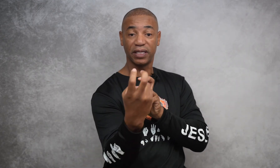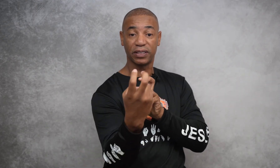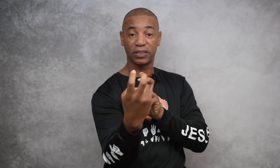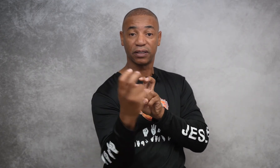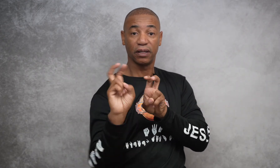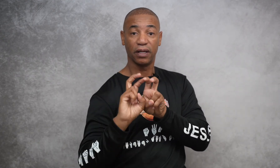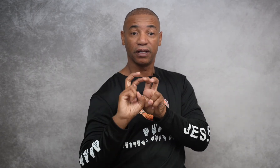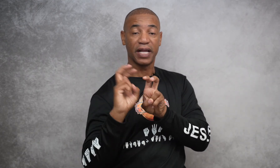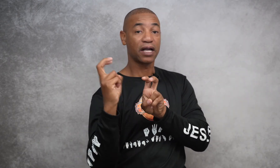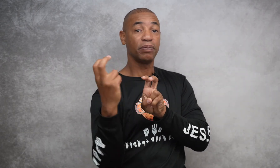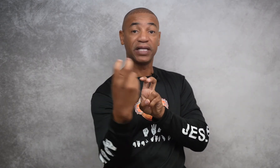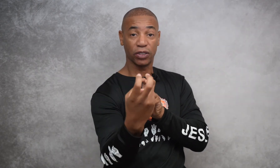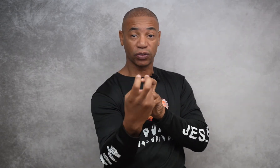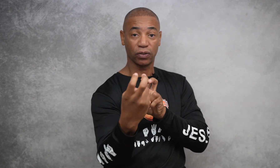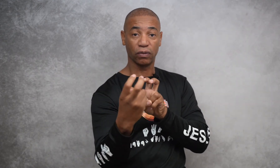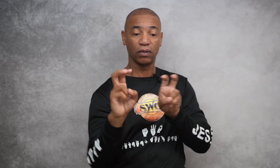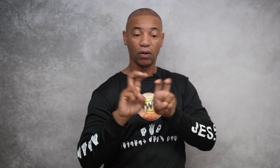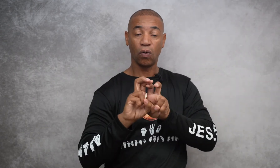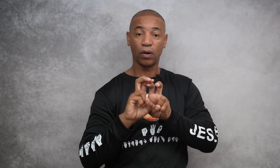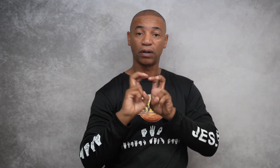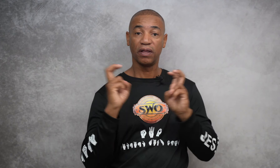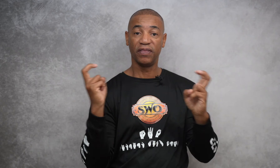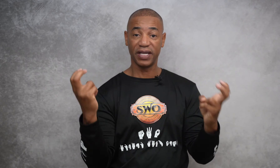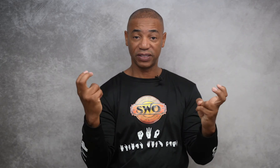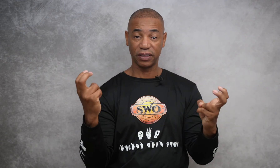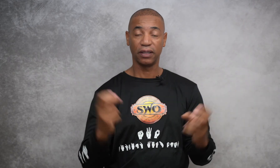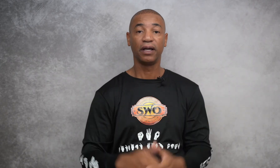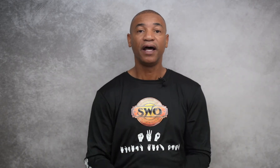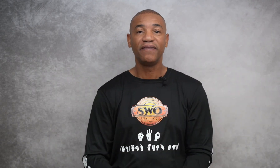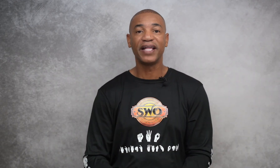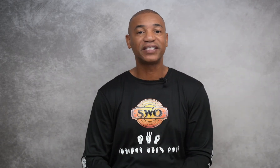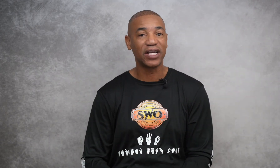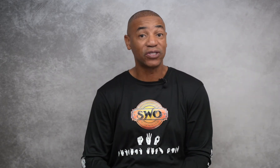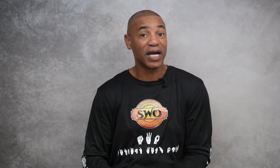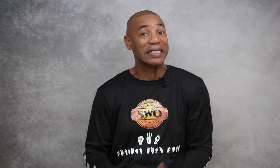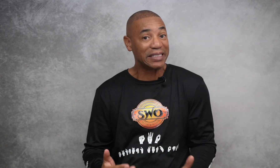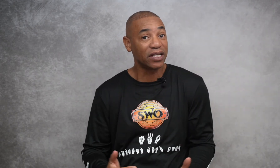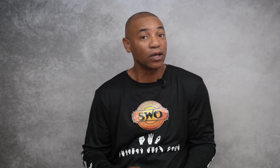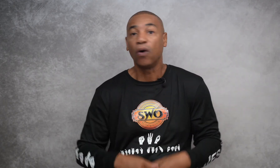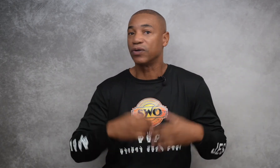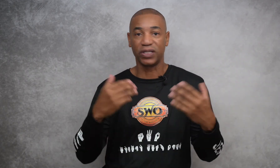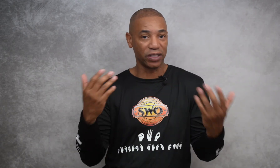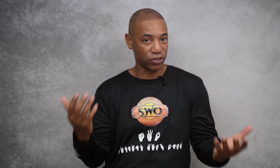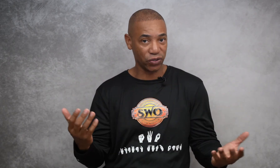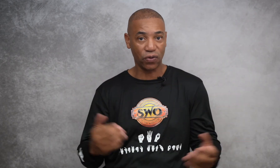this, not completing a circle, or this. That is how you sign sit, or sit in a circle, or